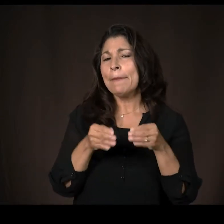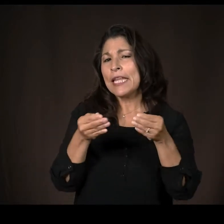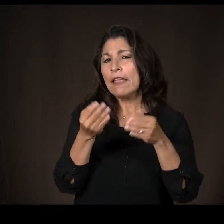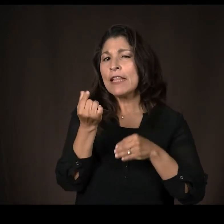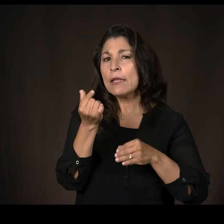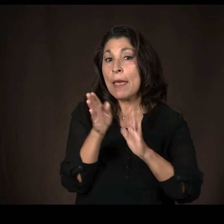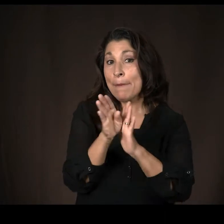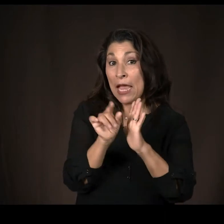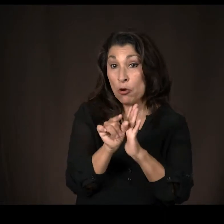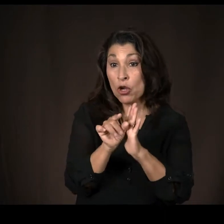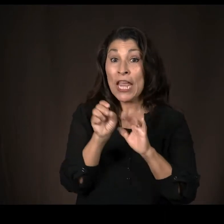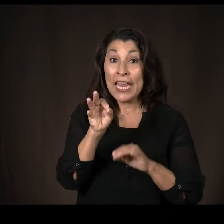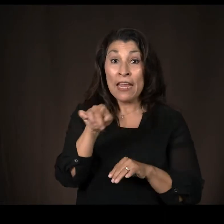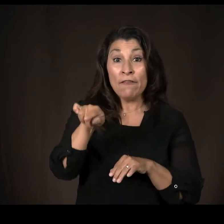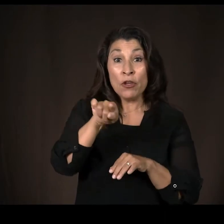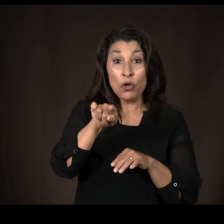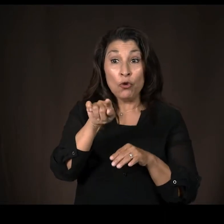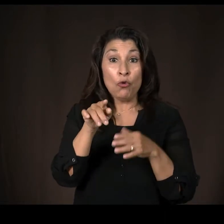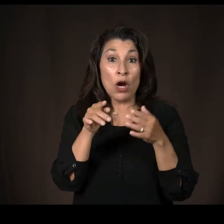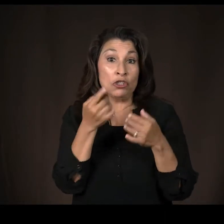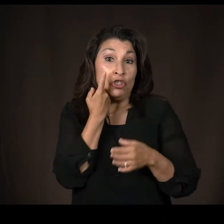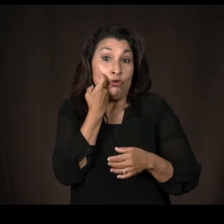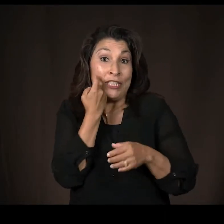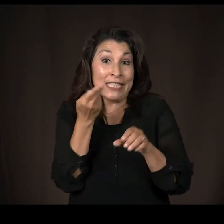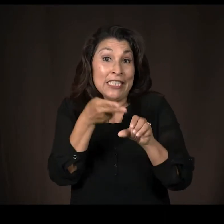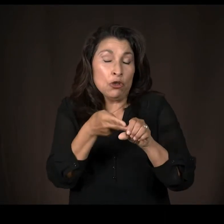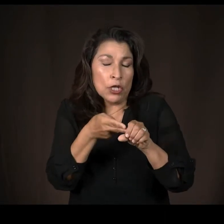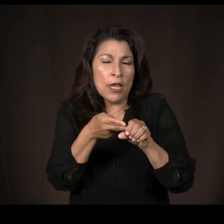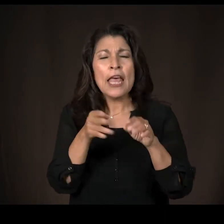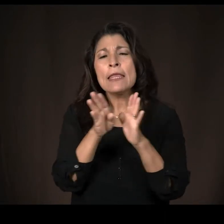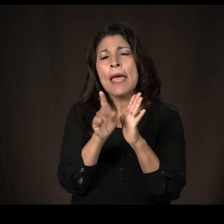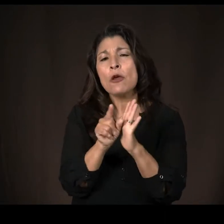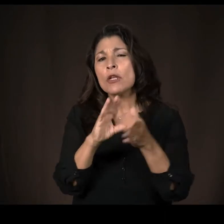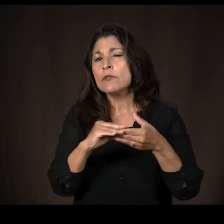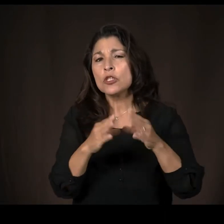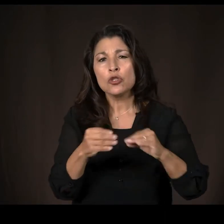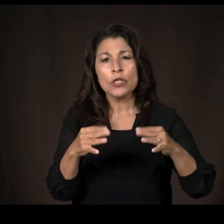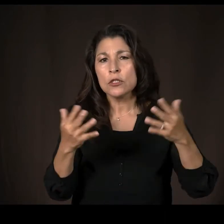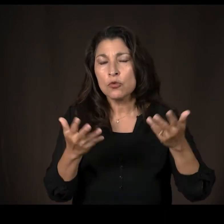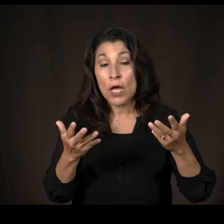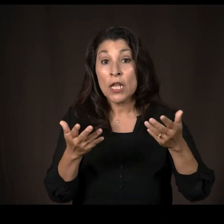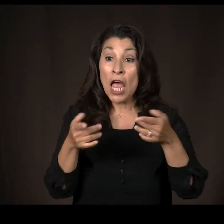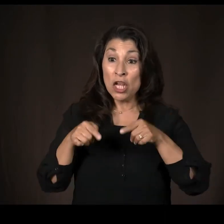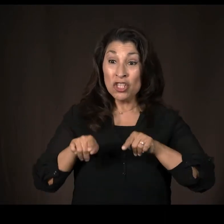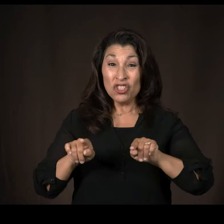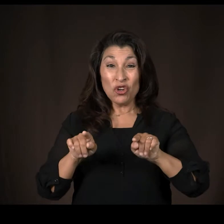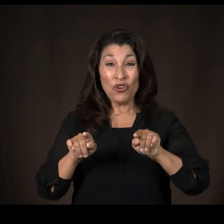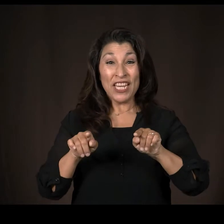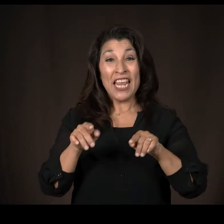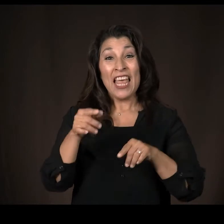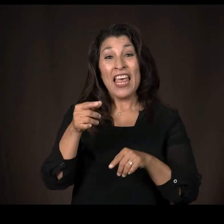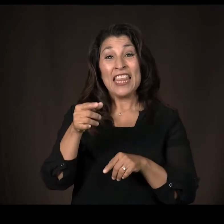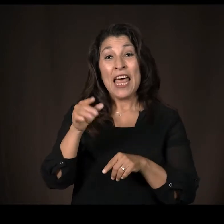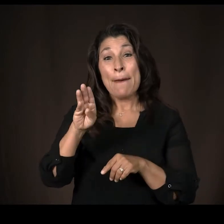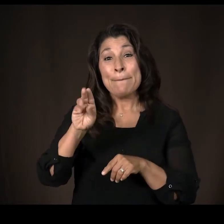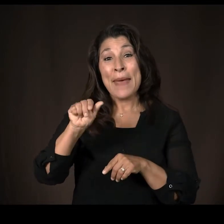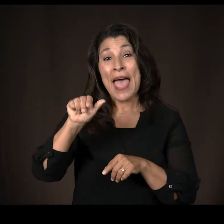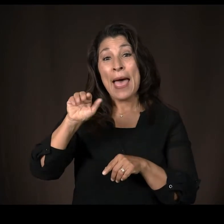background for those of you just joining us in this series. Here's the background of the story. During the great Babylonian